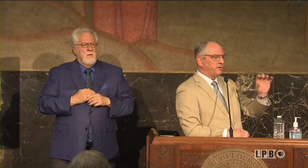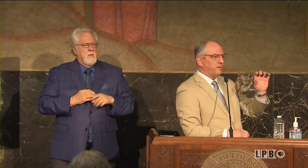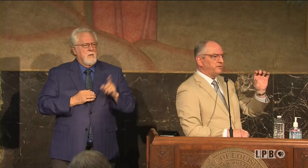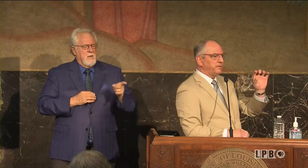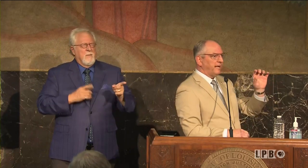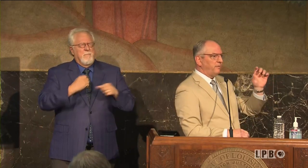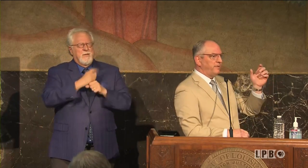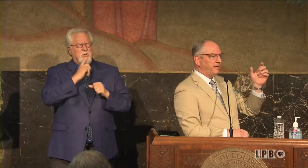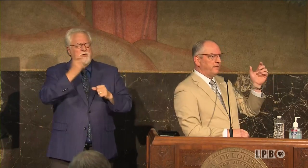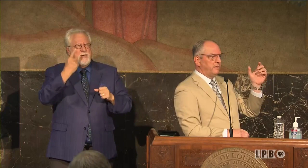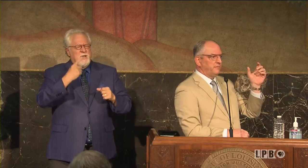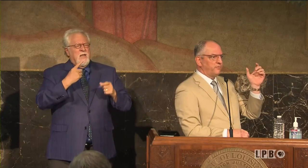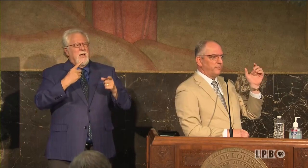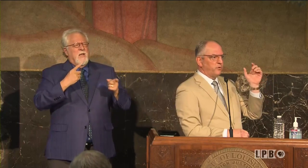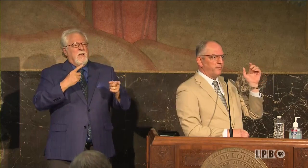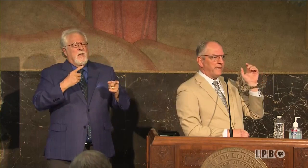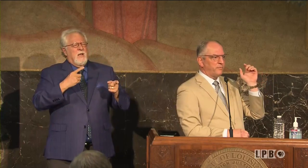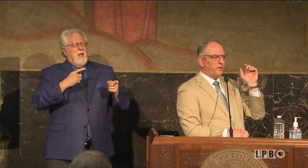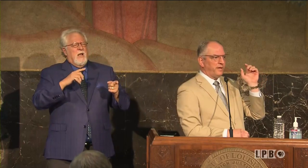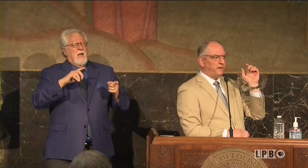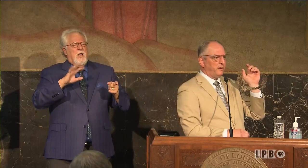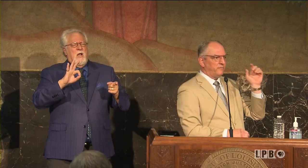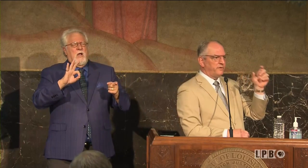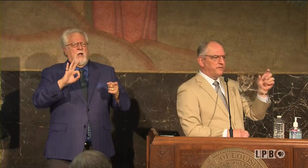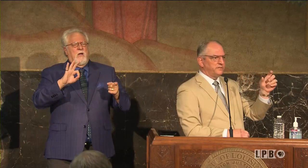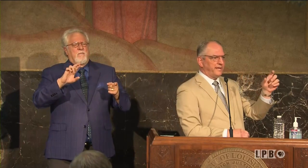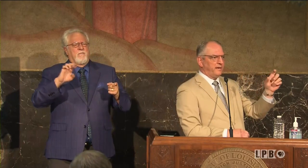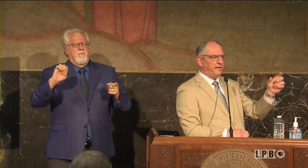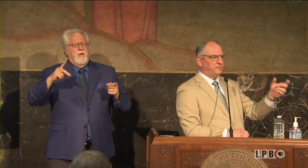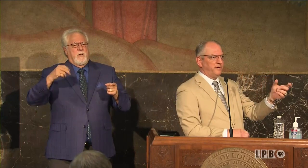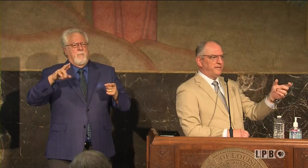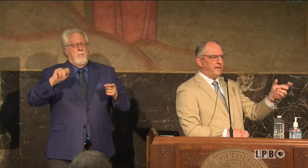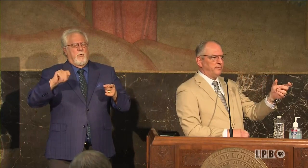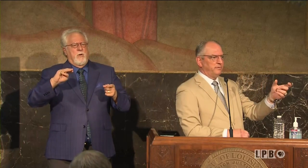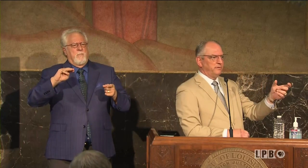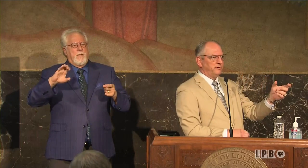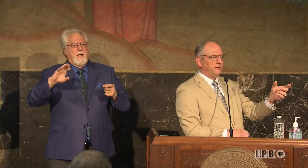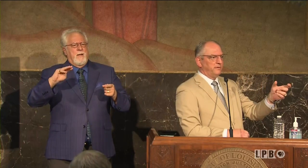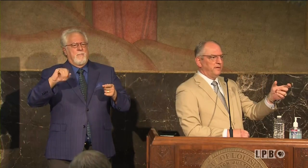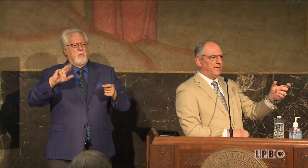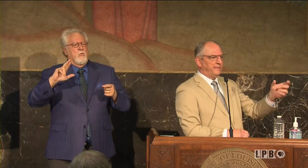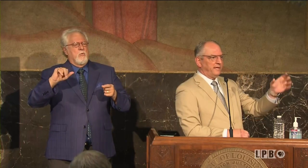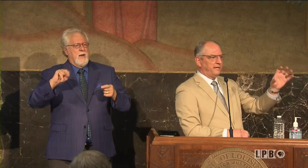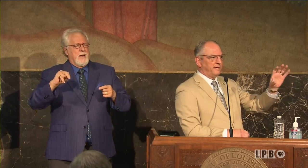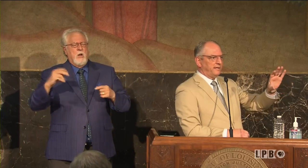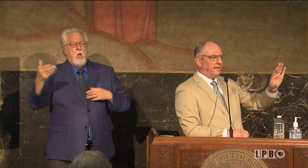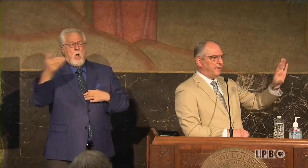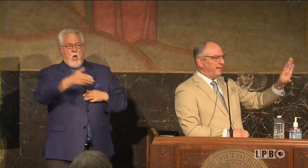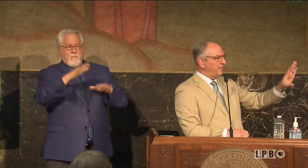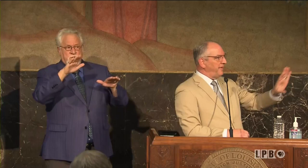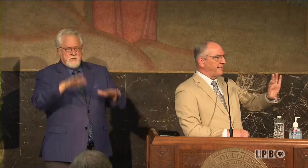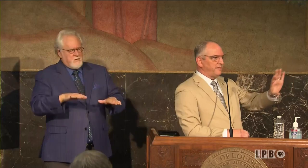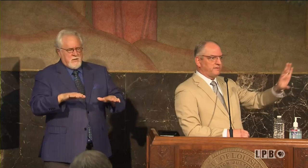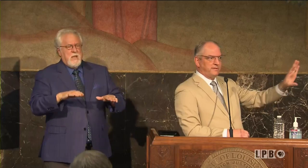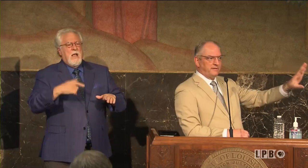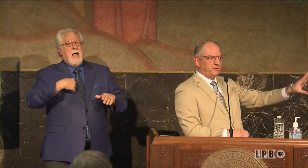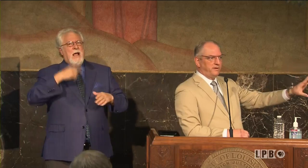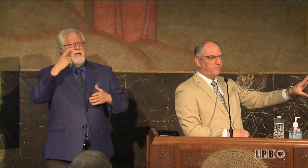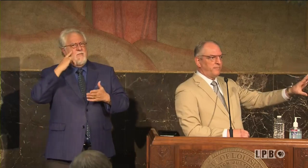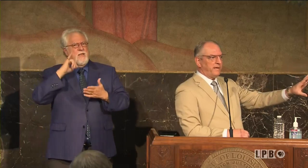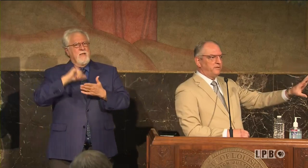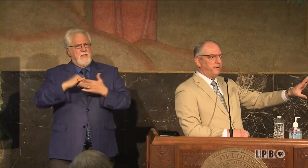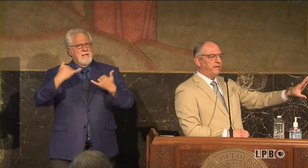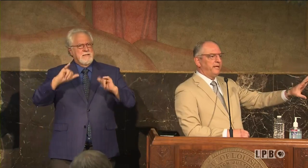understood your question. I don't think the Freeport-McMoran offer to settle has been tabled. I think that